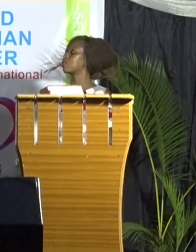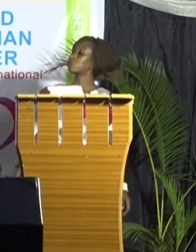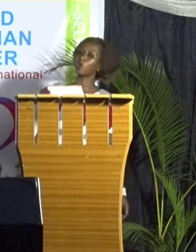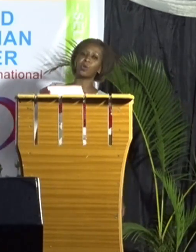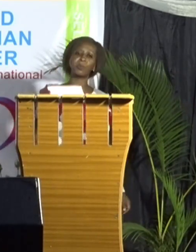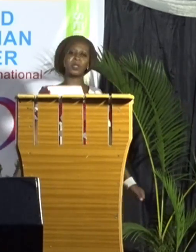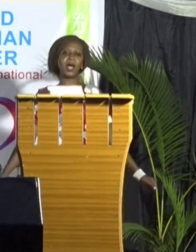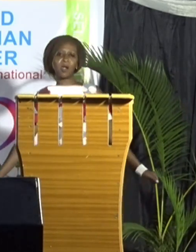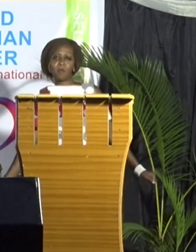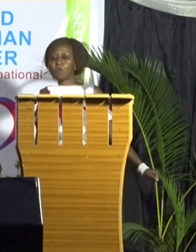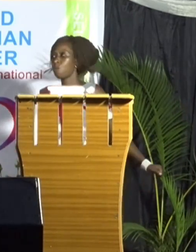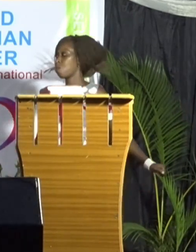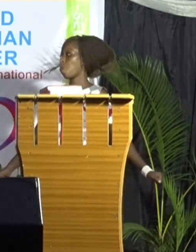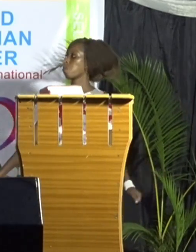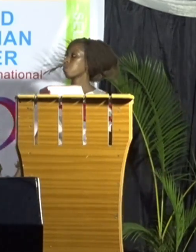mpulila sisobola